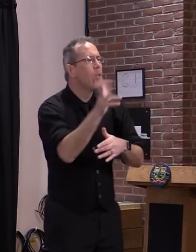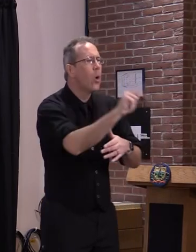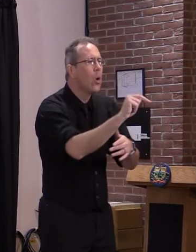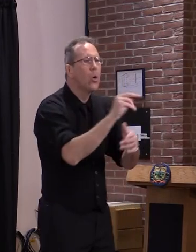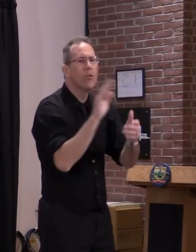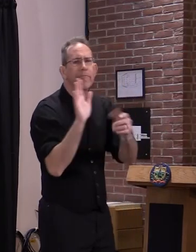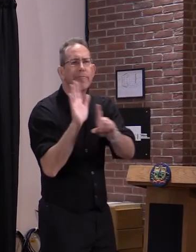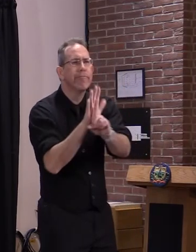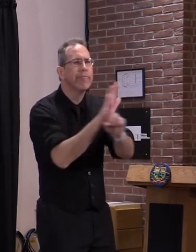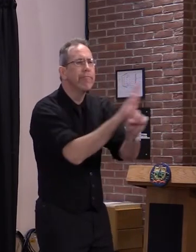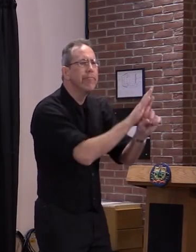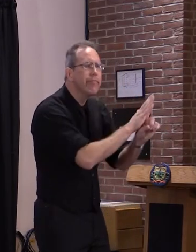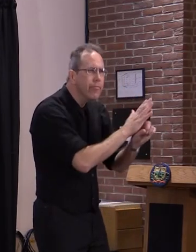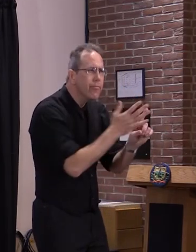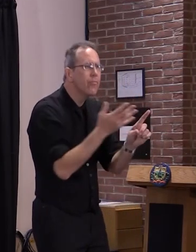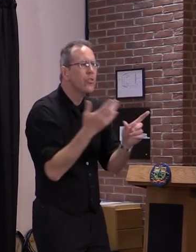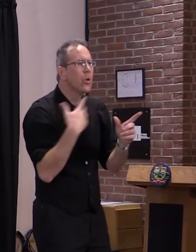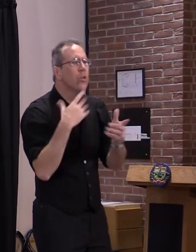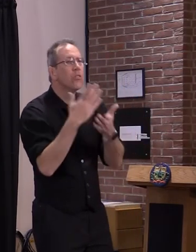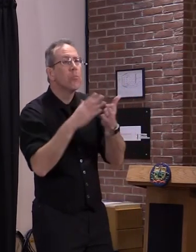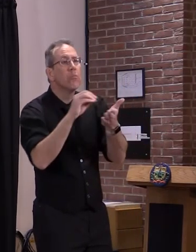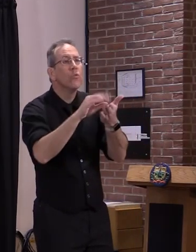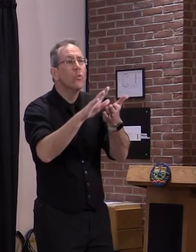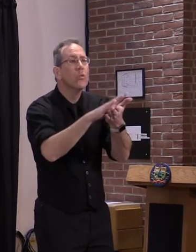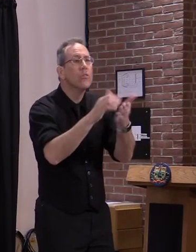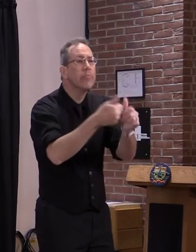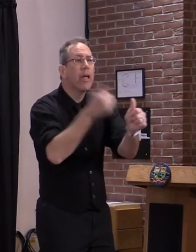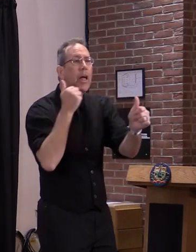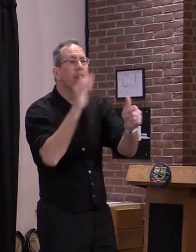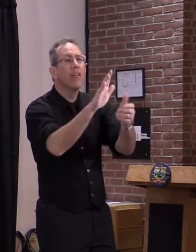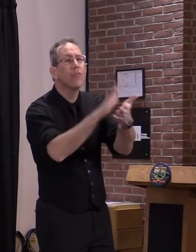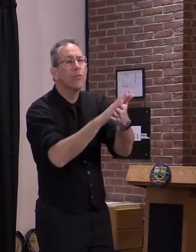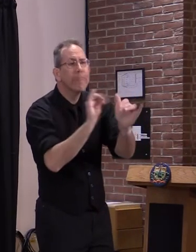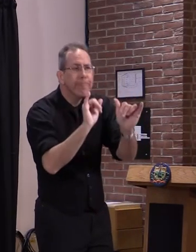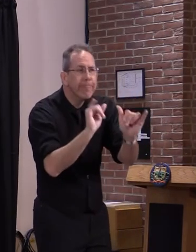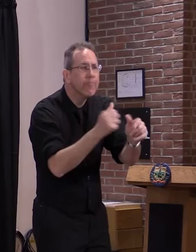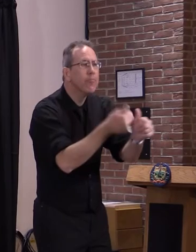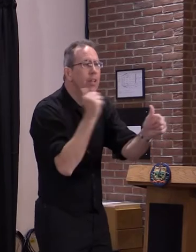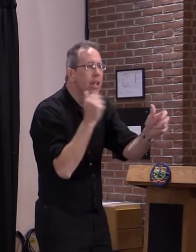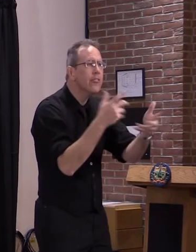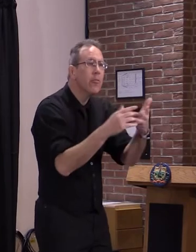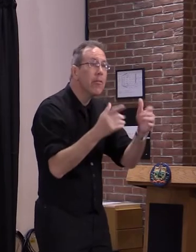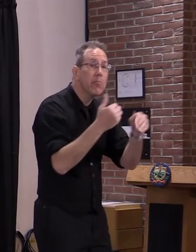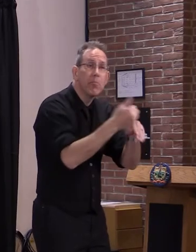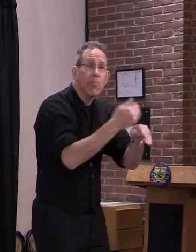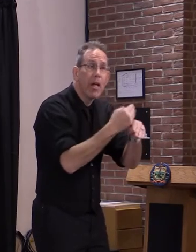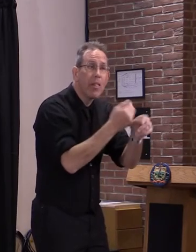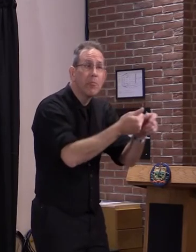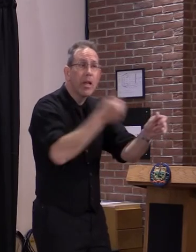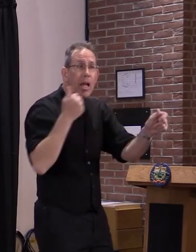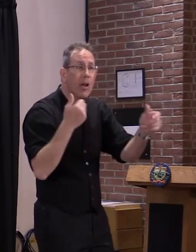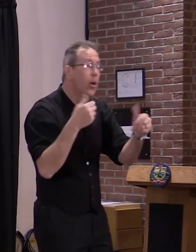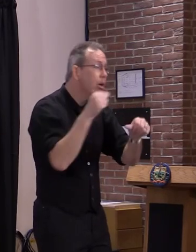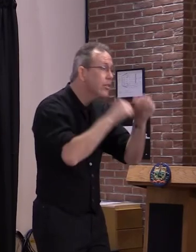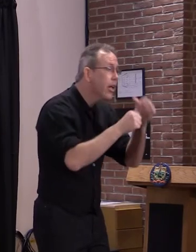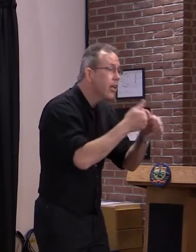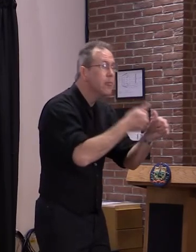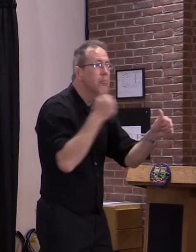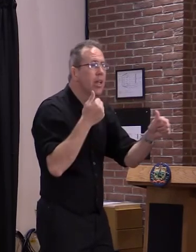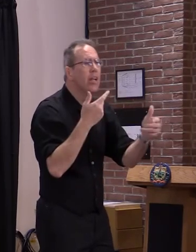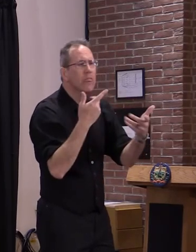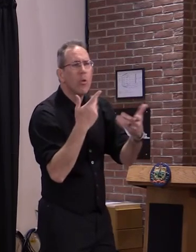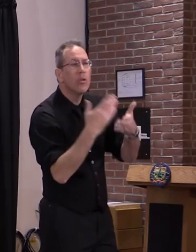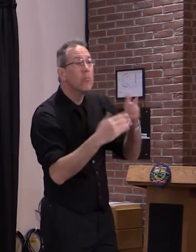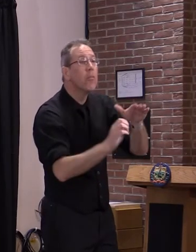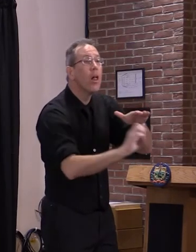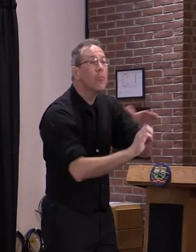ensure students are on track with their sort of foundational skill development. At the older grades, you know, high schools will have some